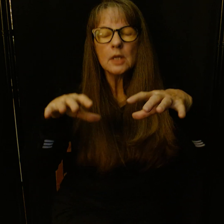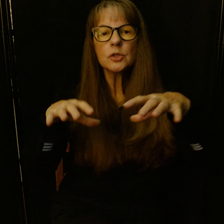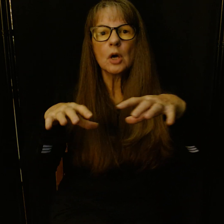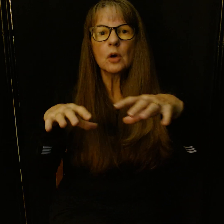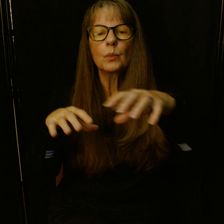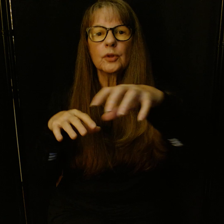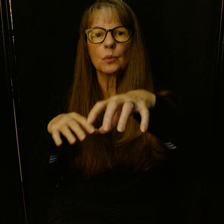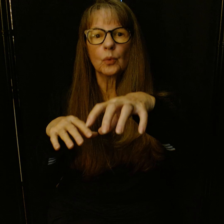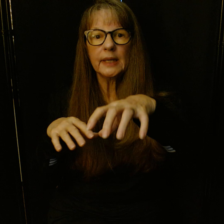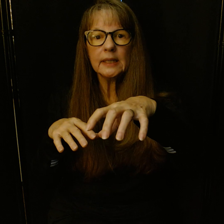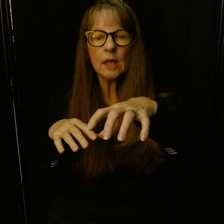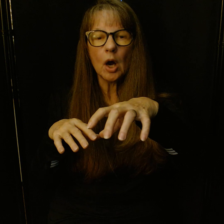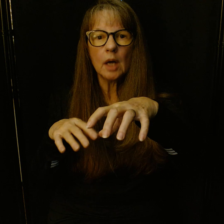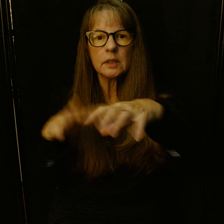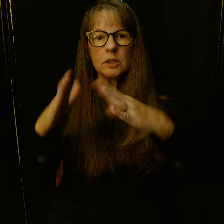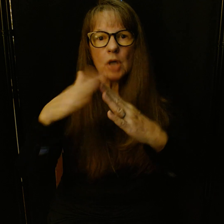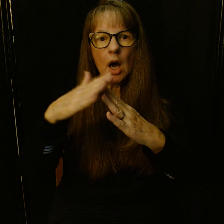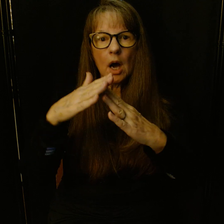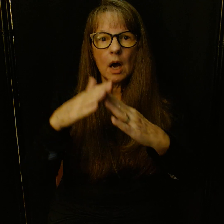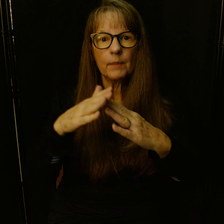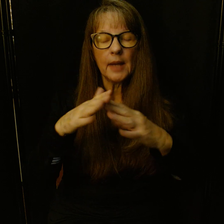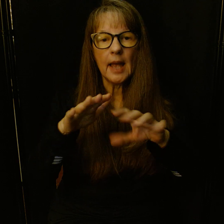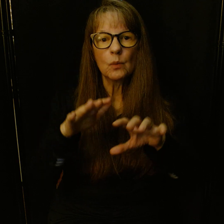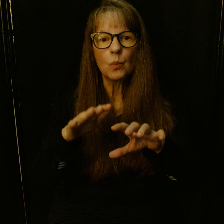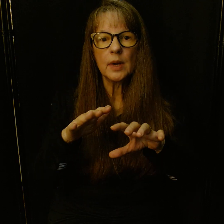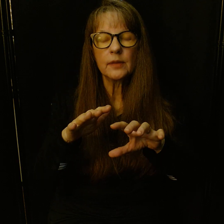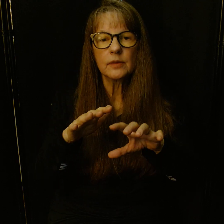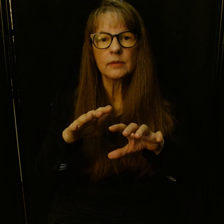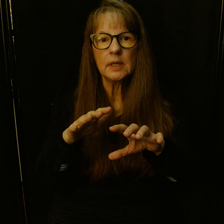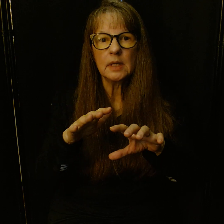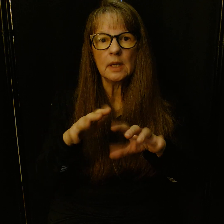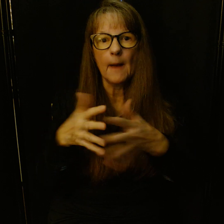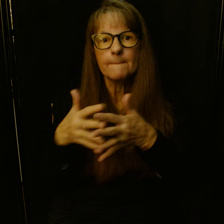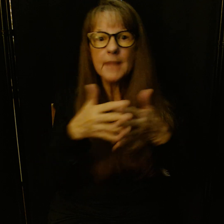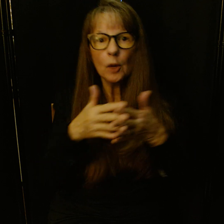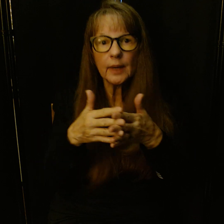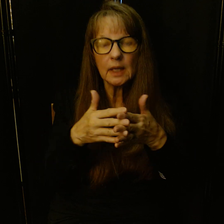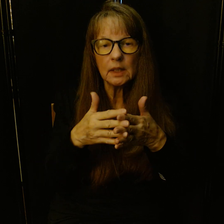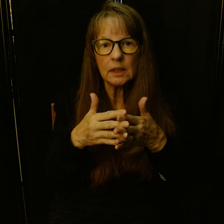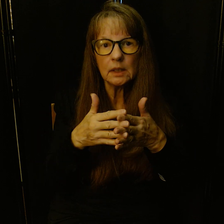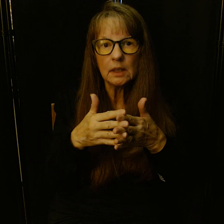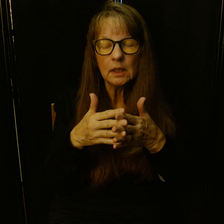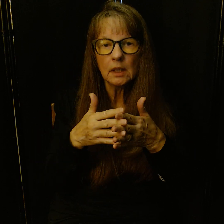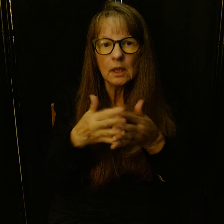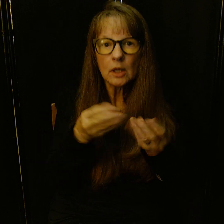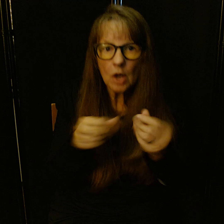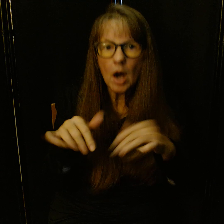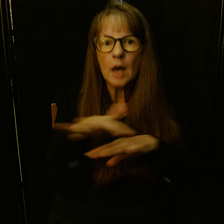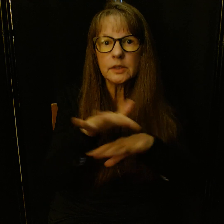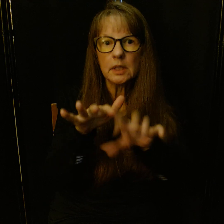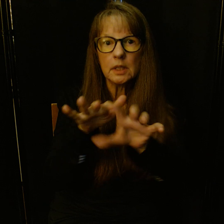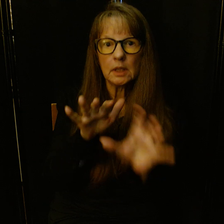So with Greenland on top and with the American continent